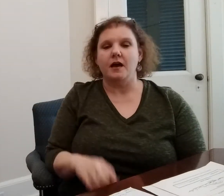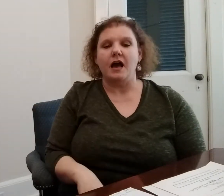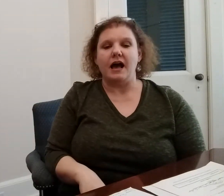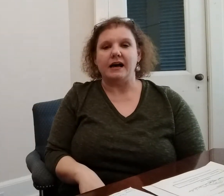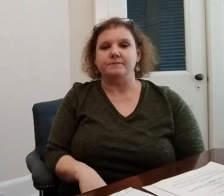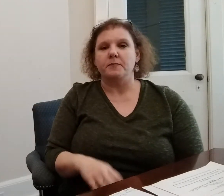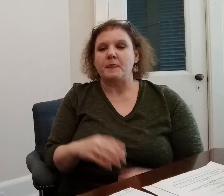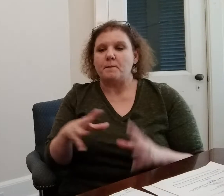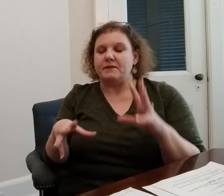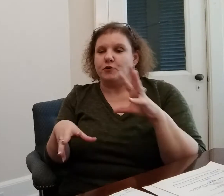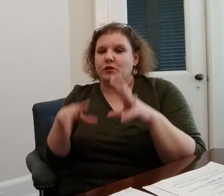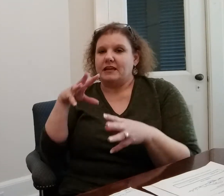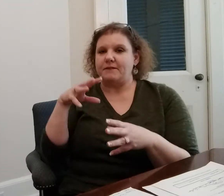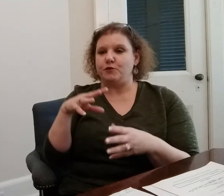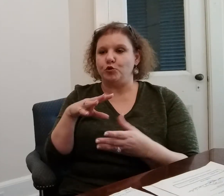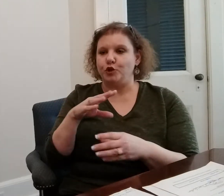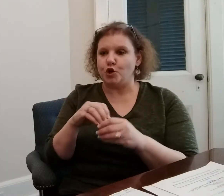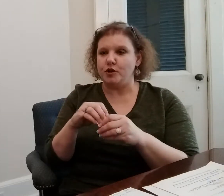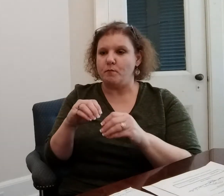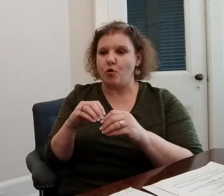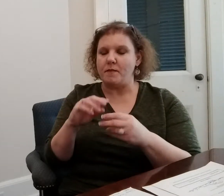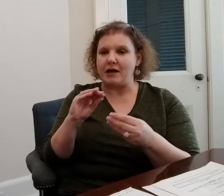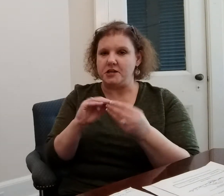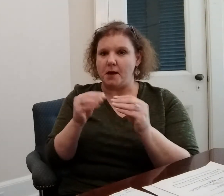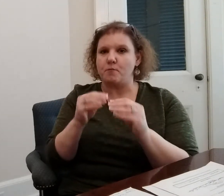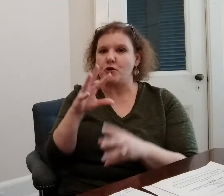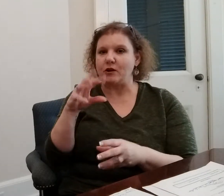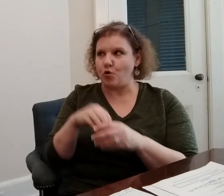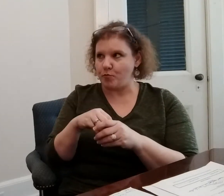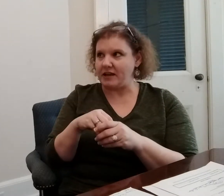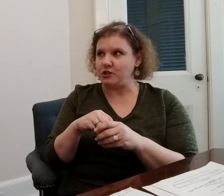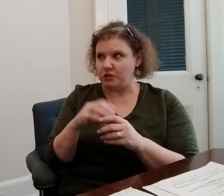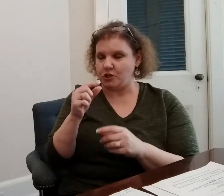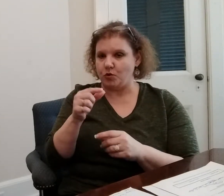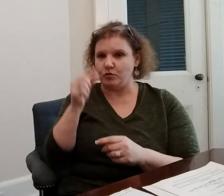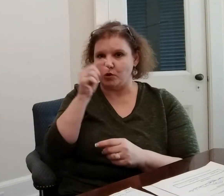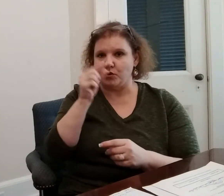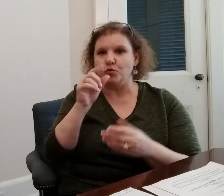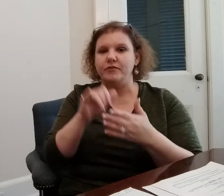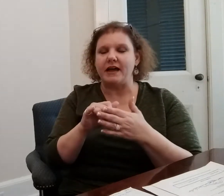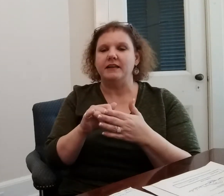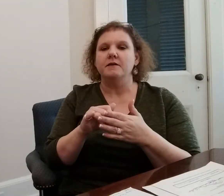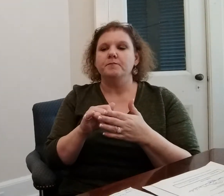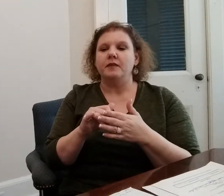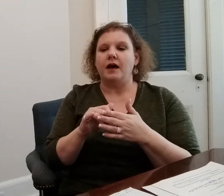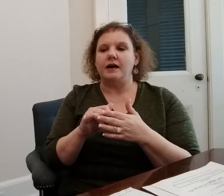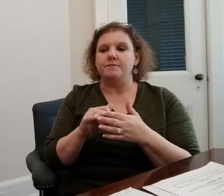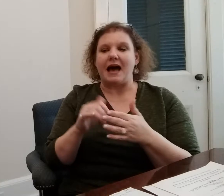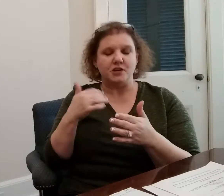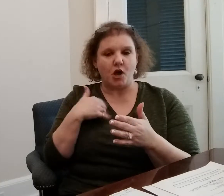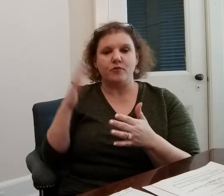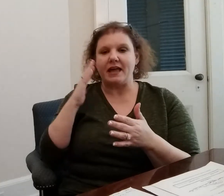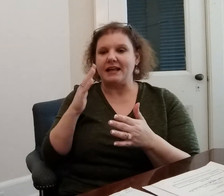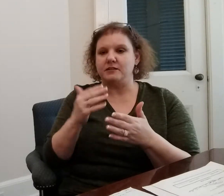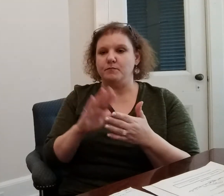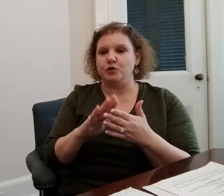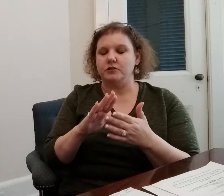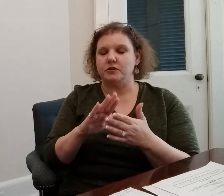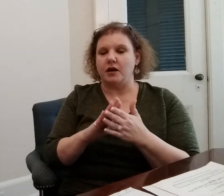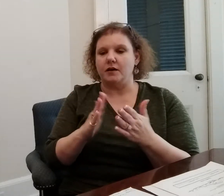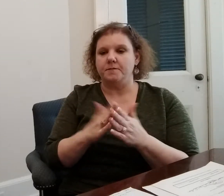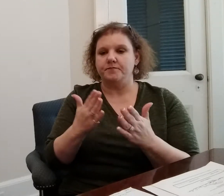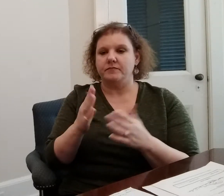um but if you'll if you'll learn more about number incorporation so so google that okay um i know they had